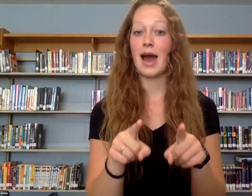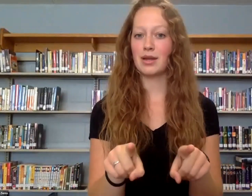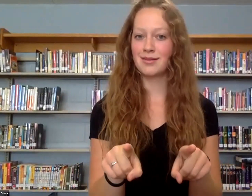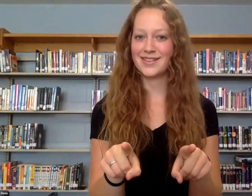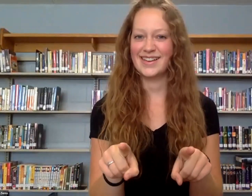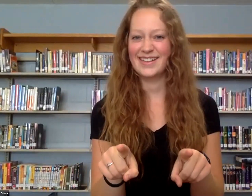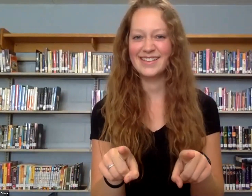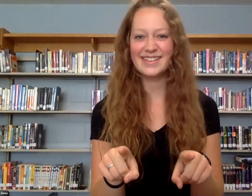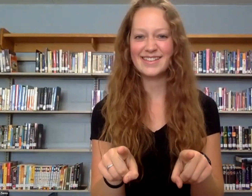happen.